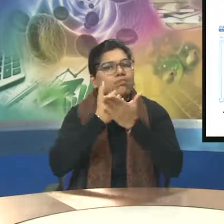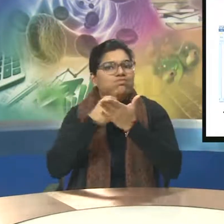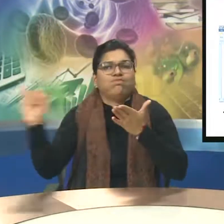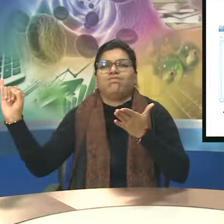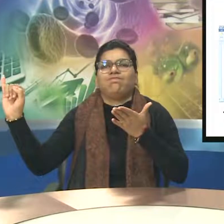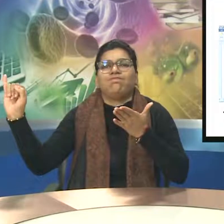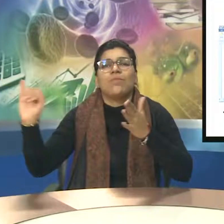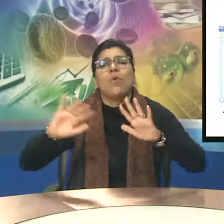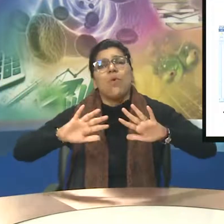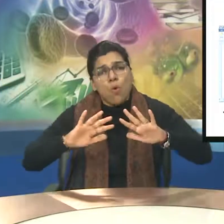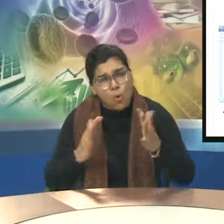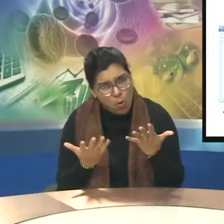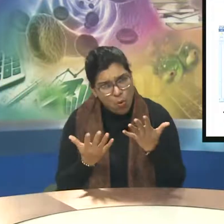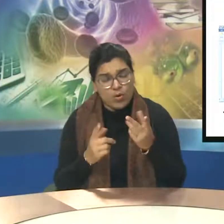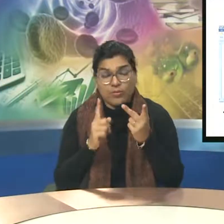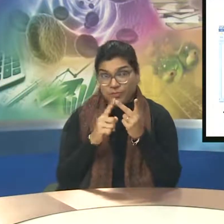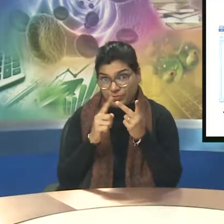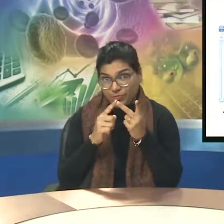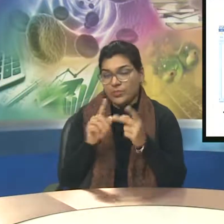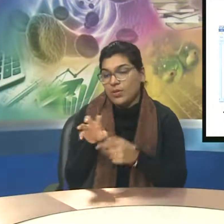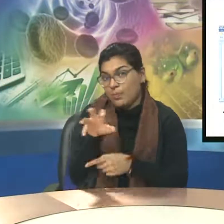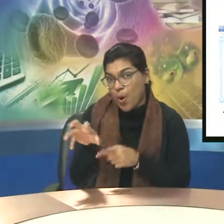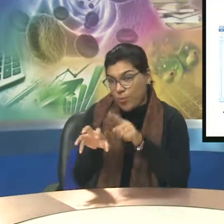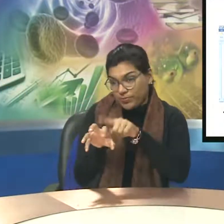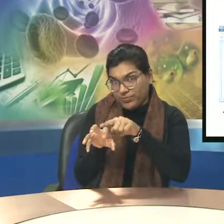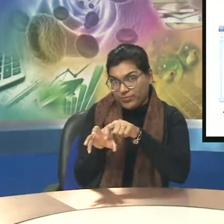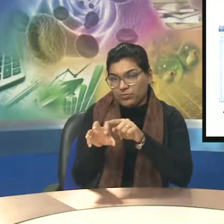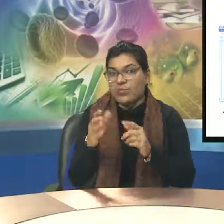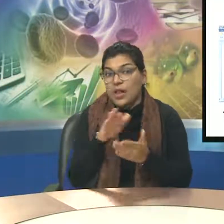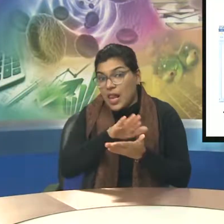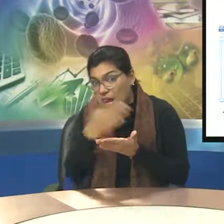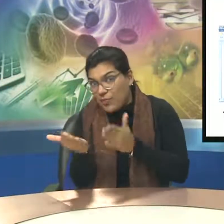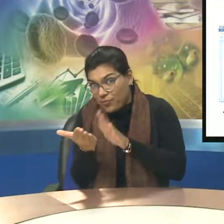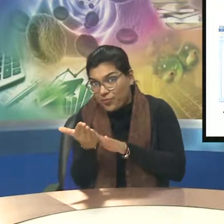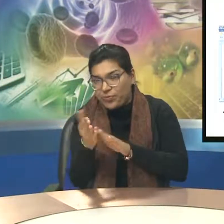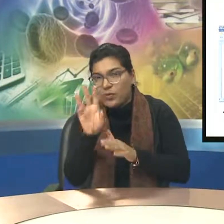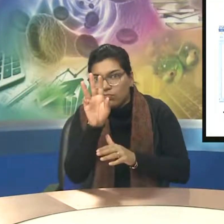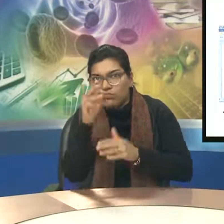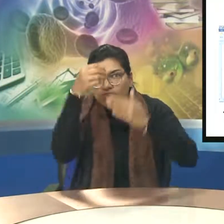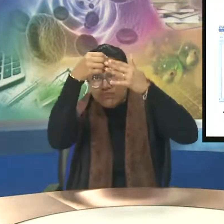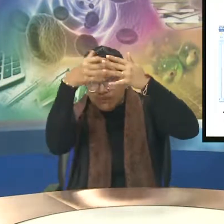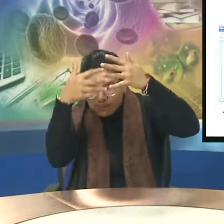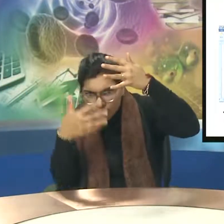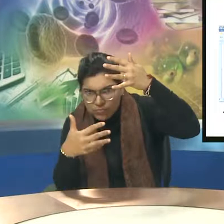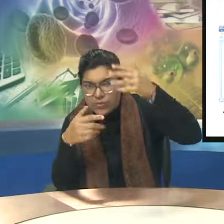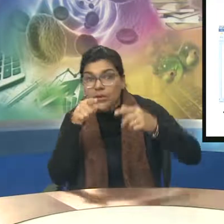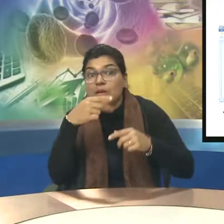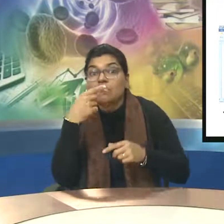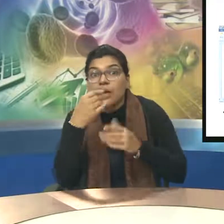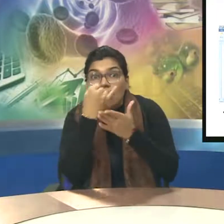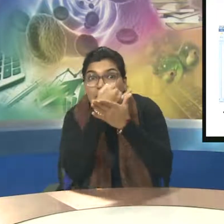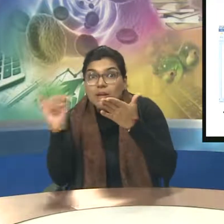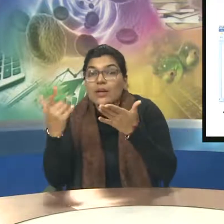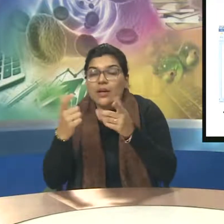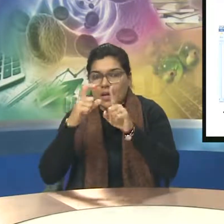for deleting the paragraph. You can click on the mouse and select the desired area